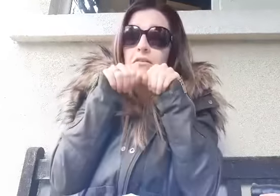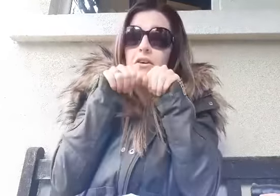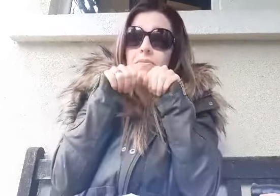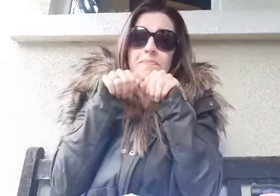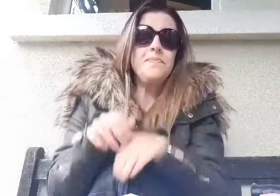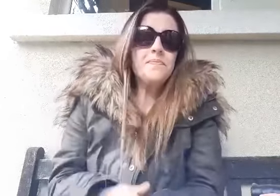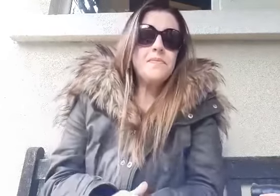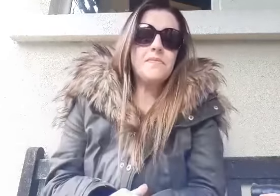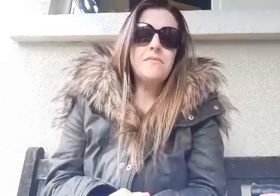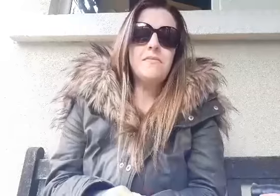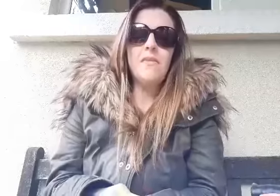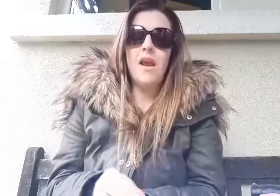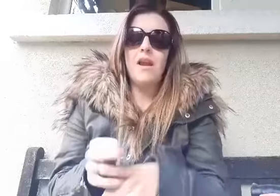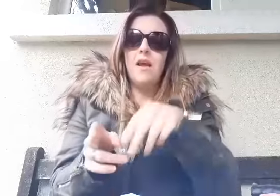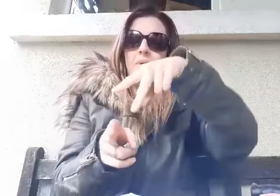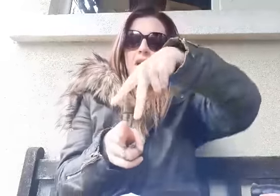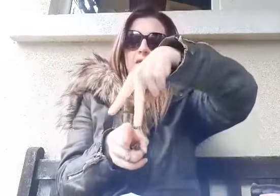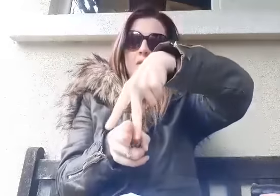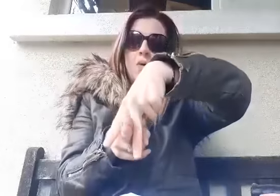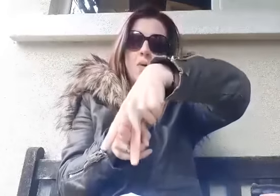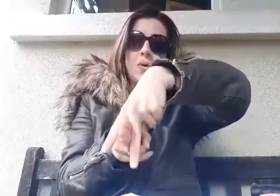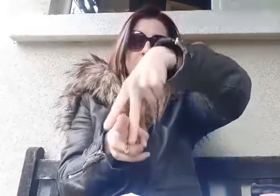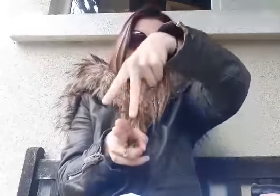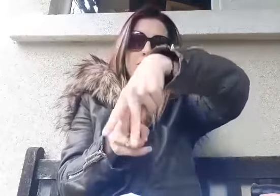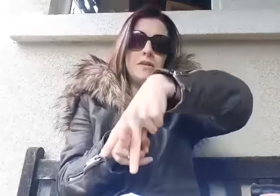squirrel. And then we have a horse.